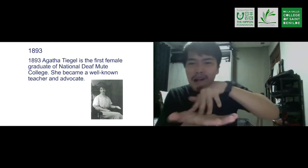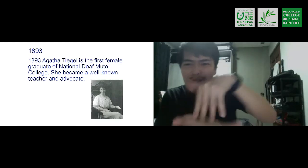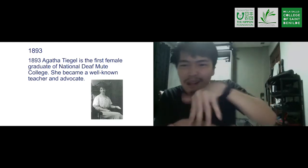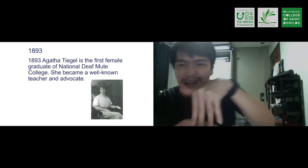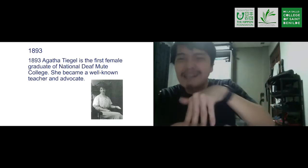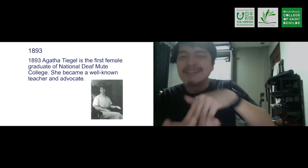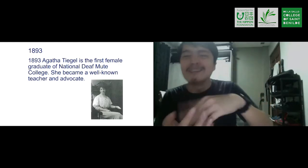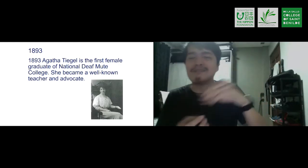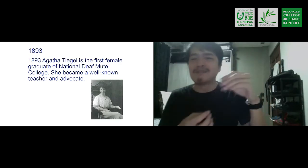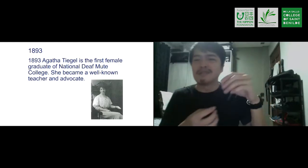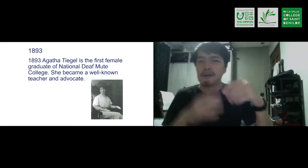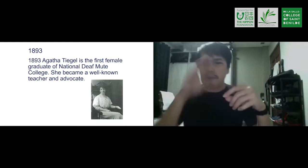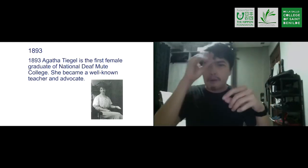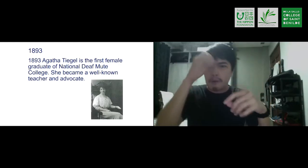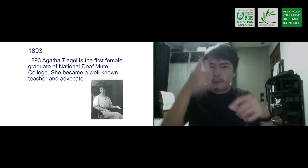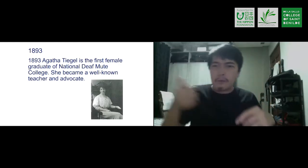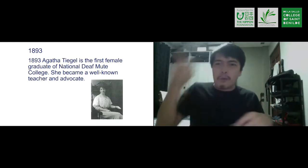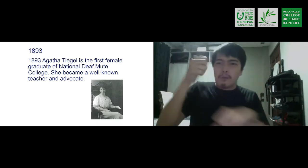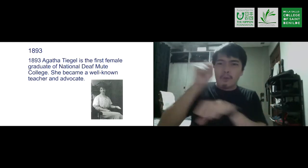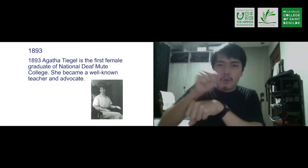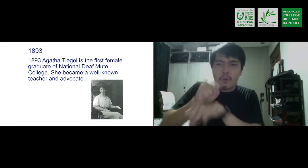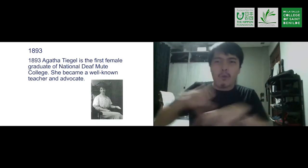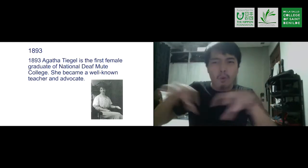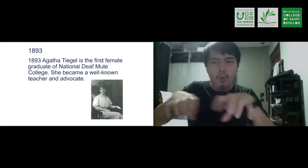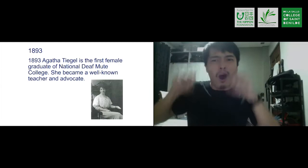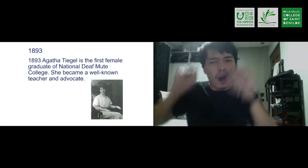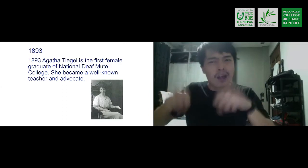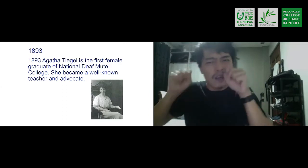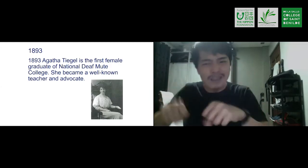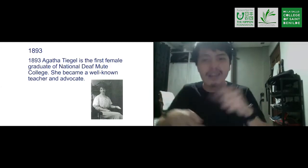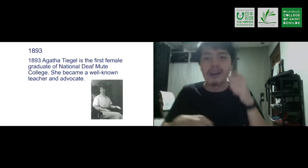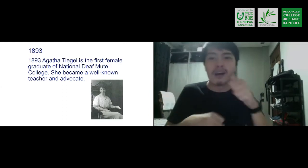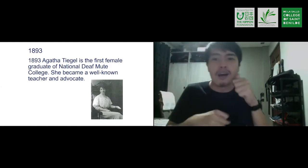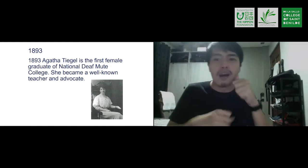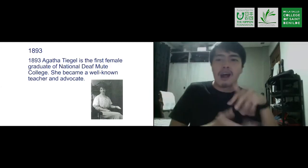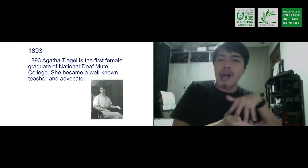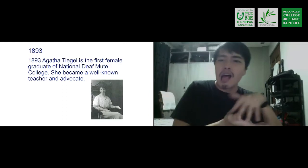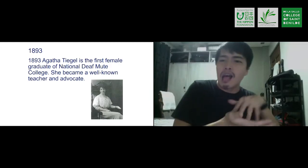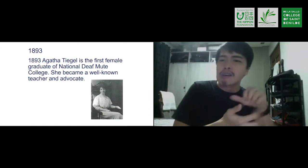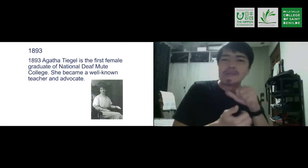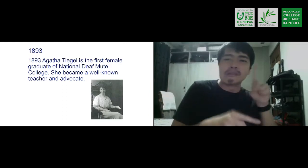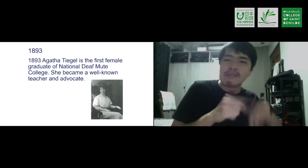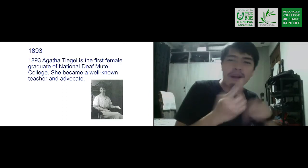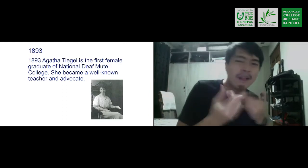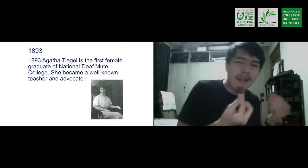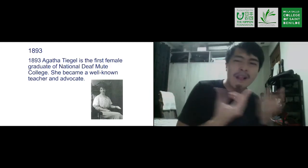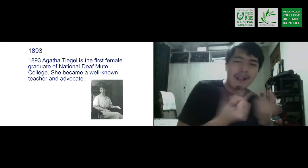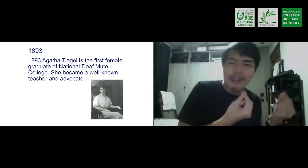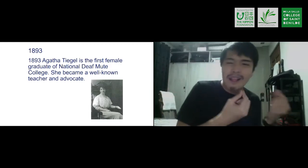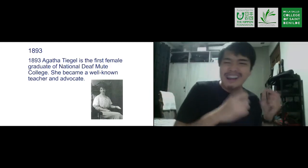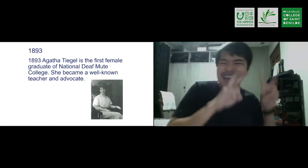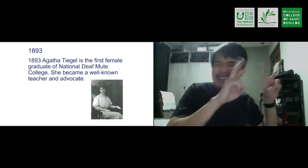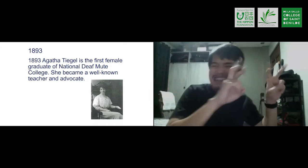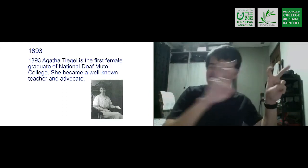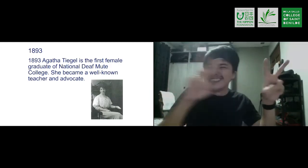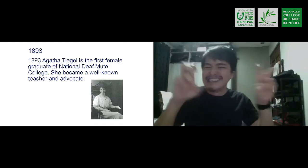of women to their perception of being weaker, and also their role at the time was to